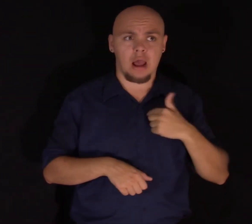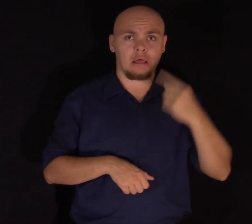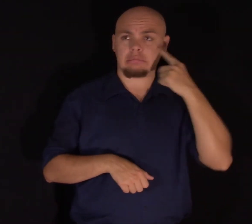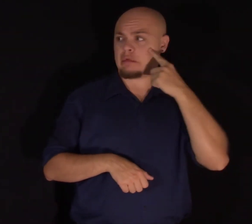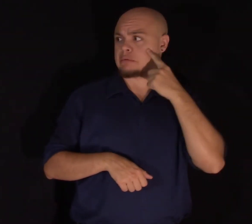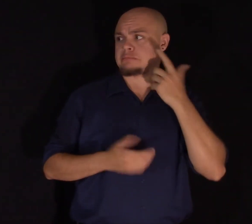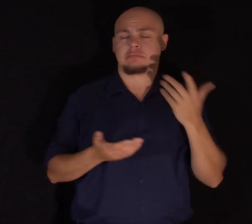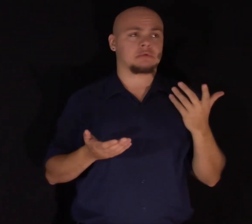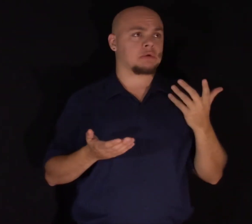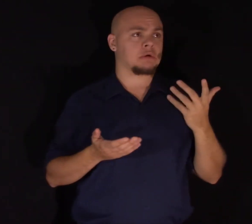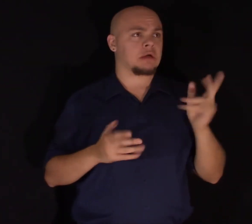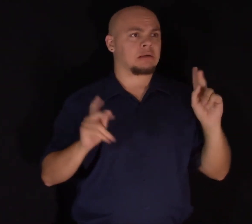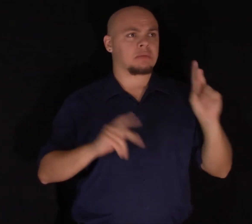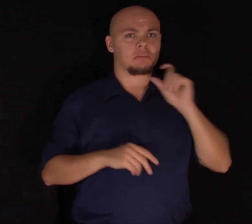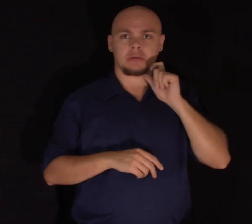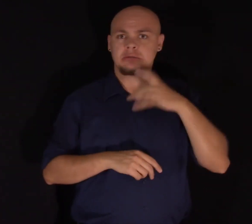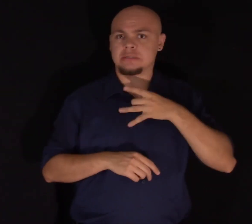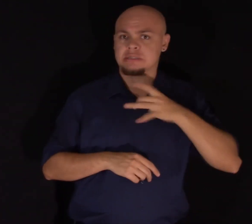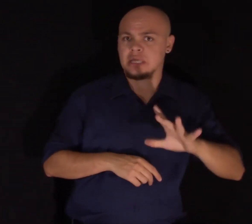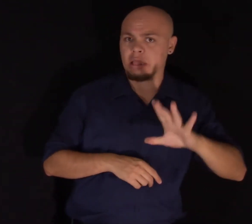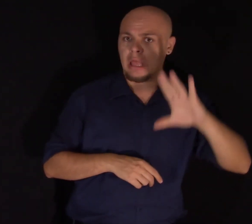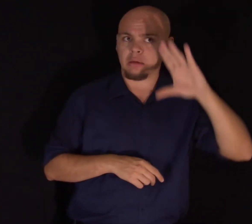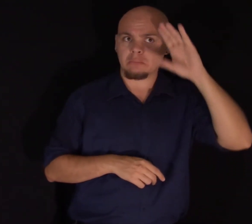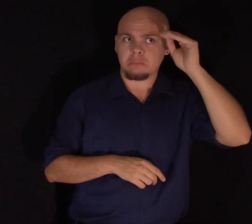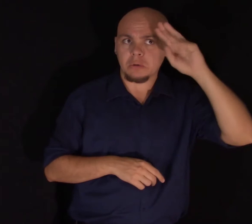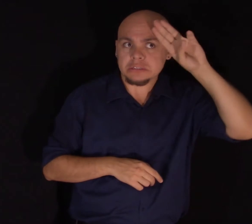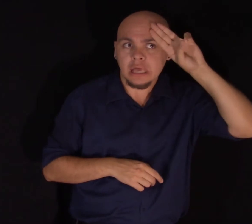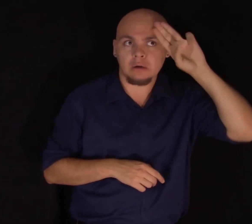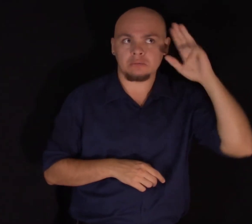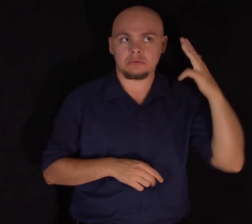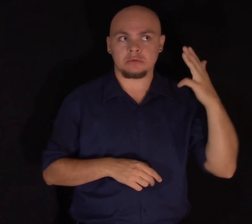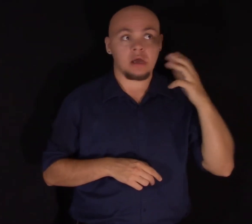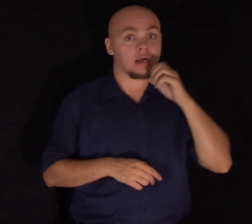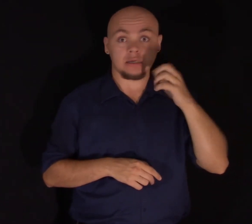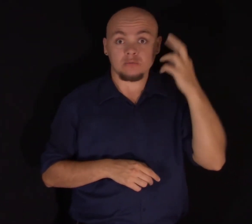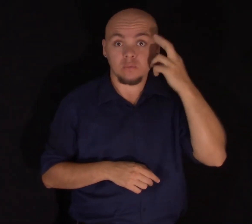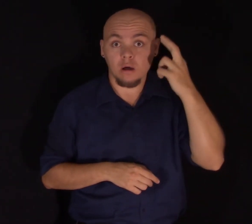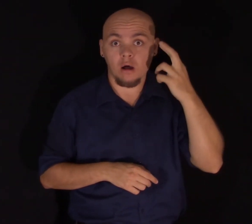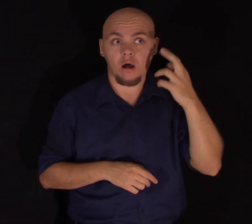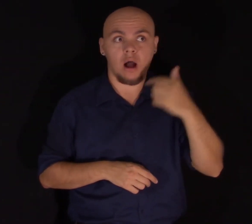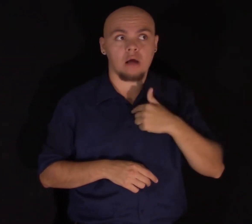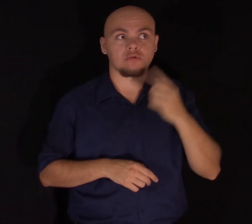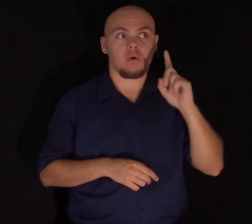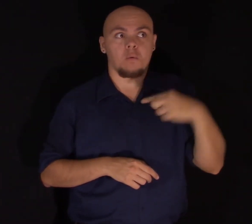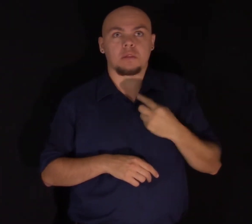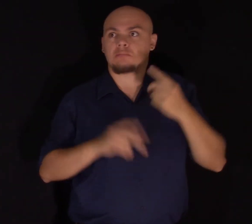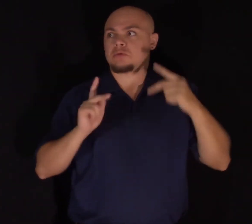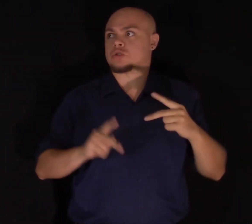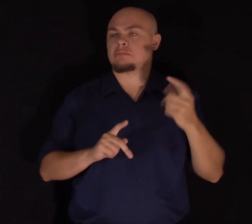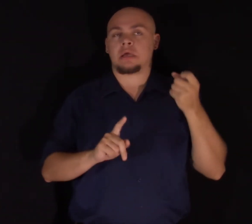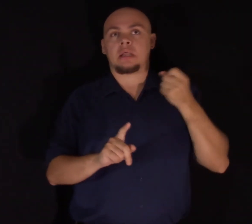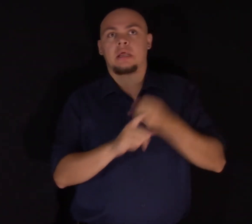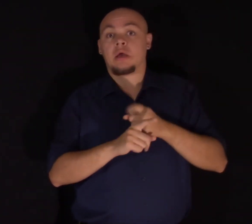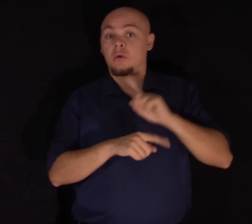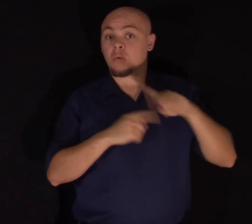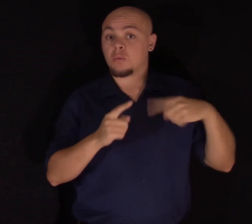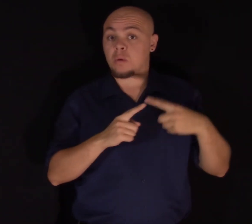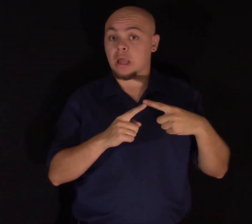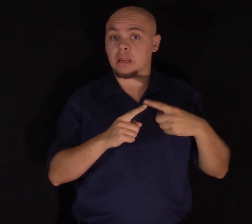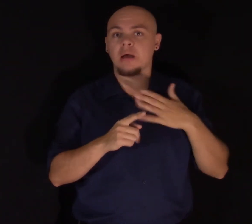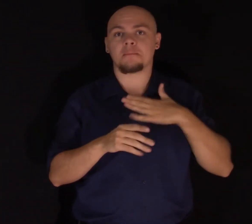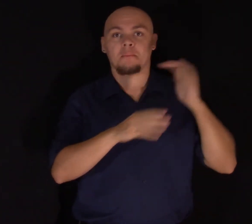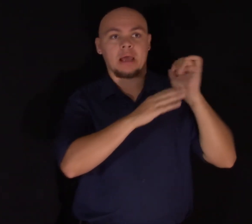perhaps those people did not like the Scouts. I did not realize I was the only Scout getting hit until my den mother and the